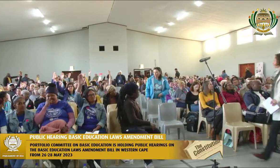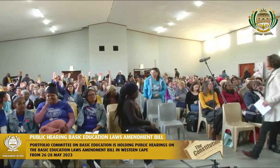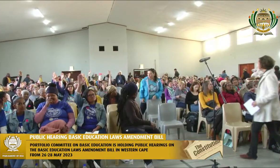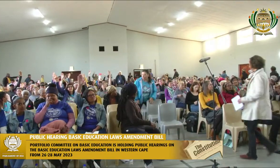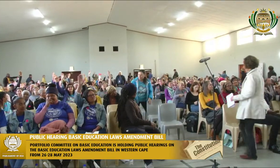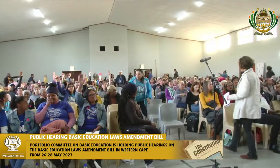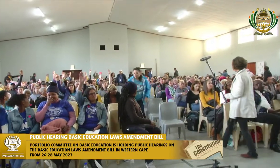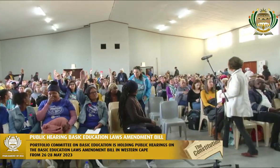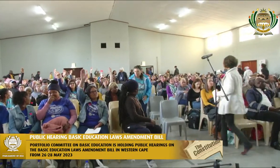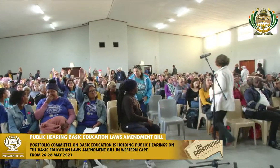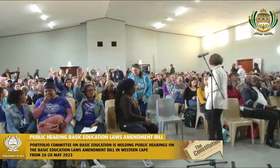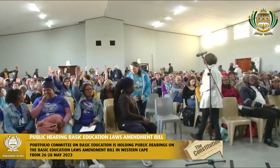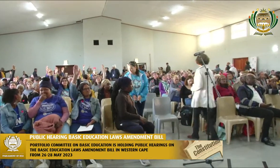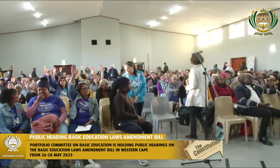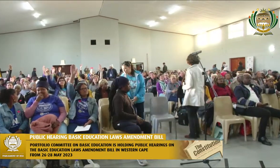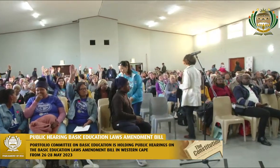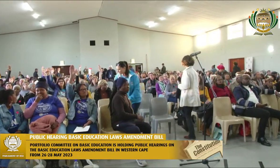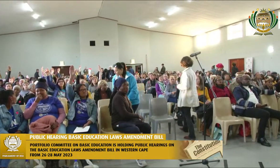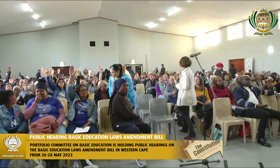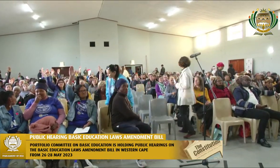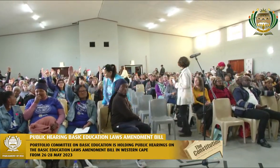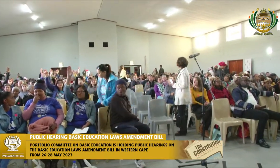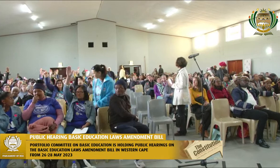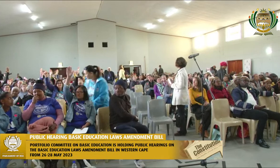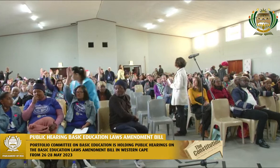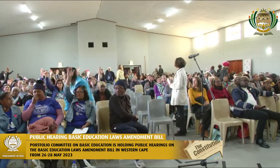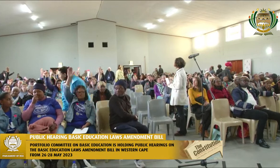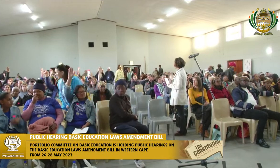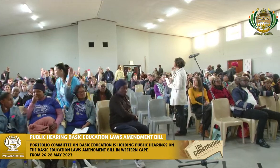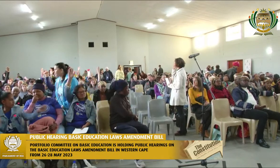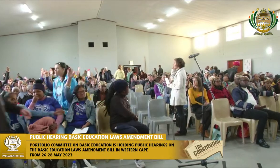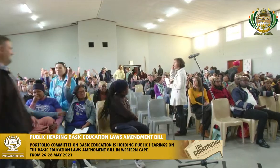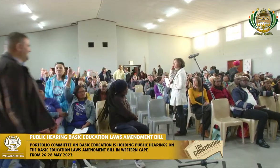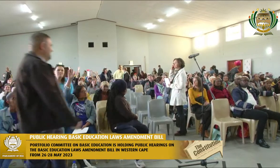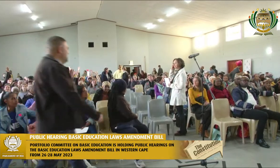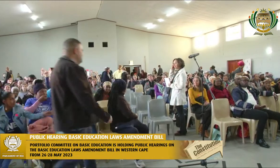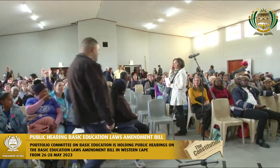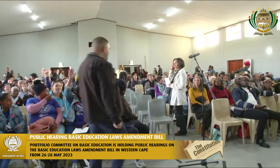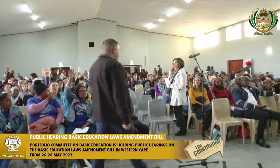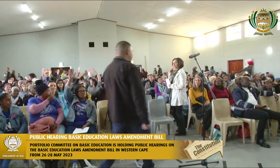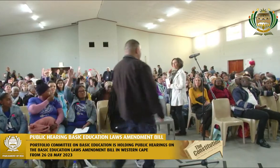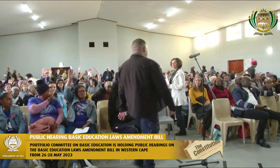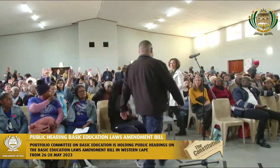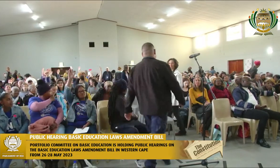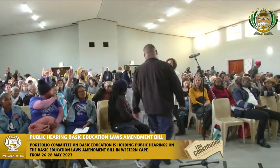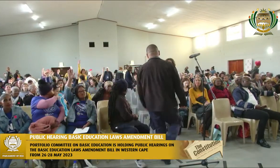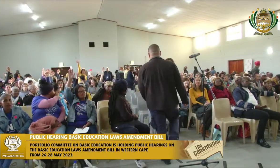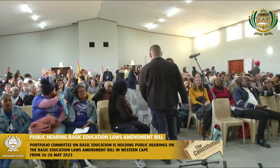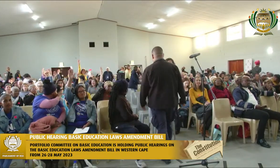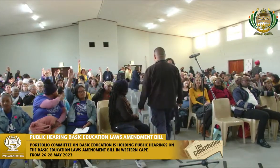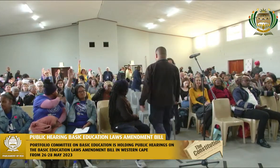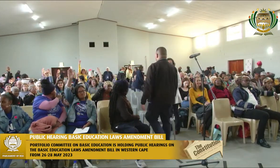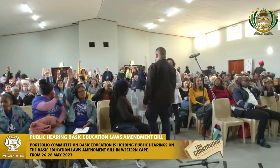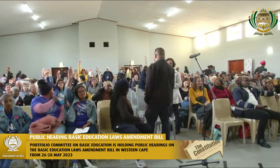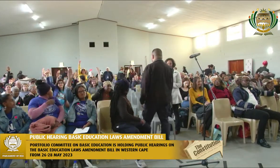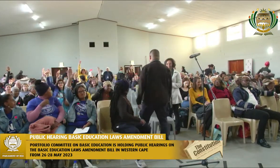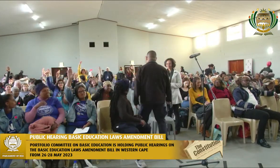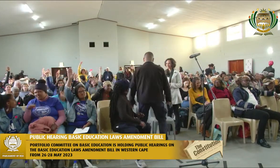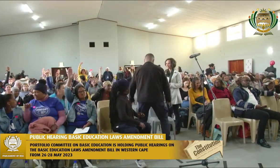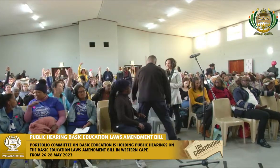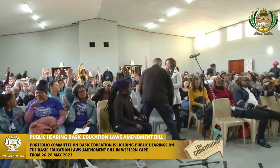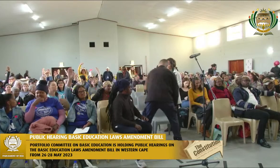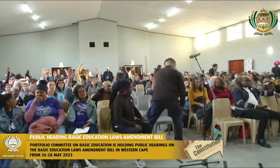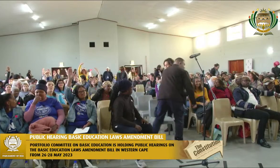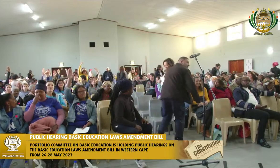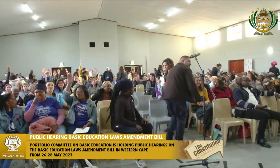You must be born lucky for me to point to you. No,